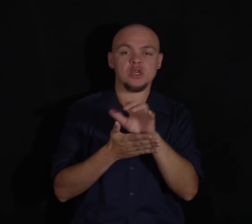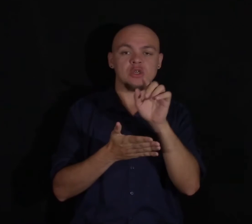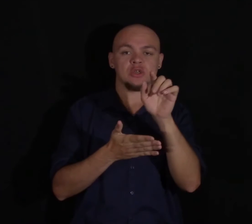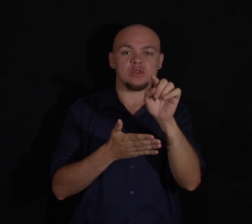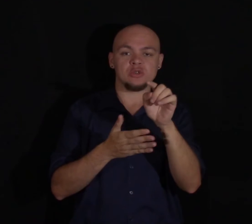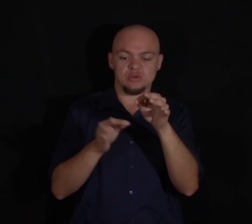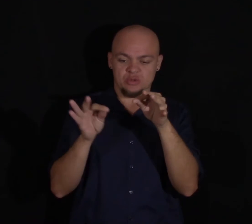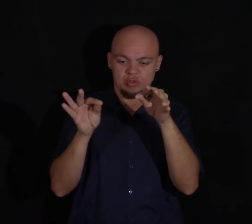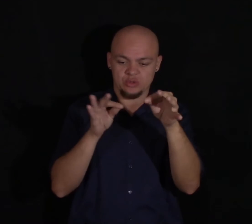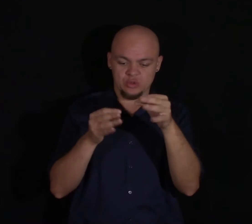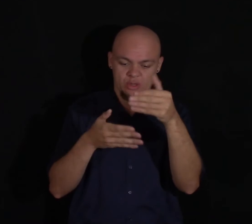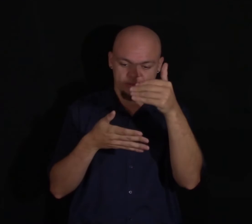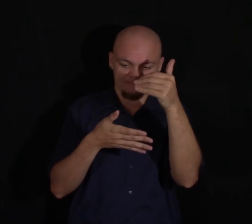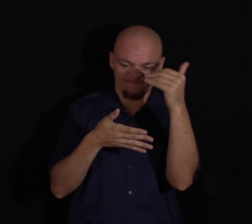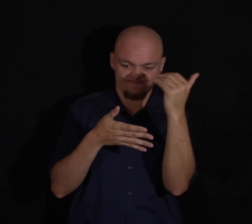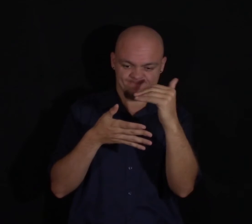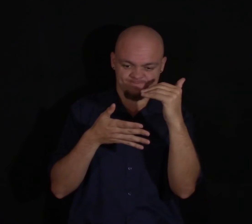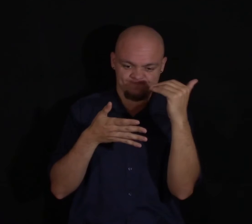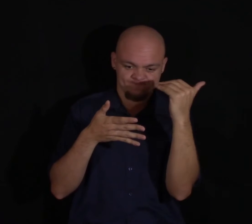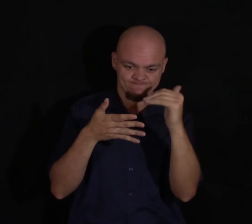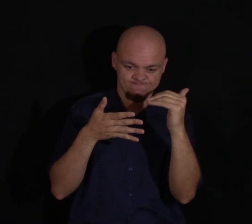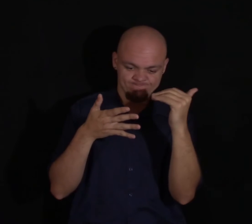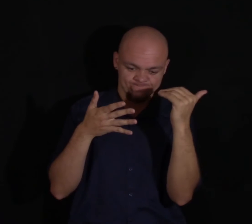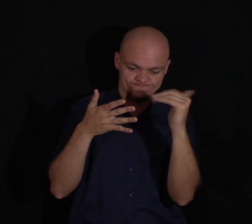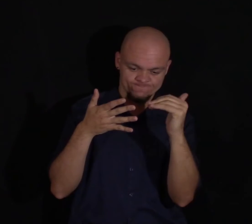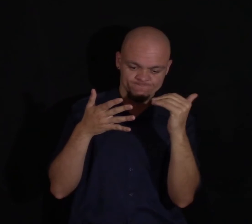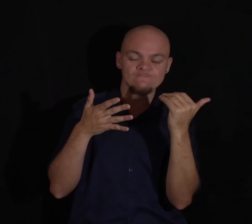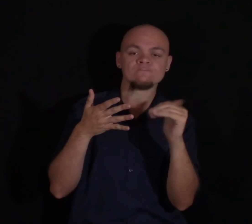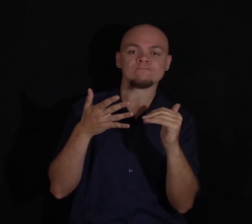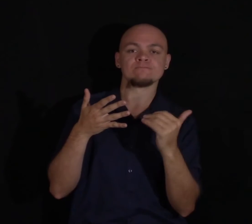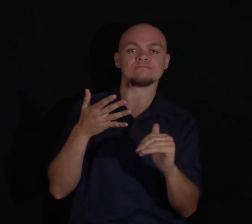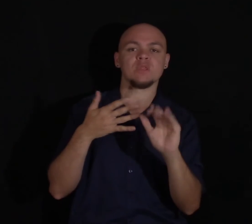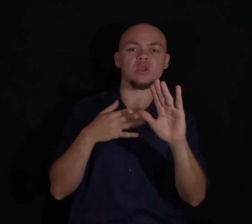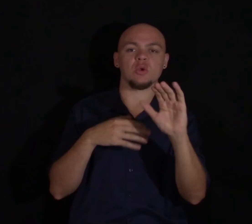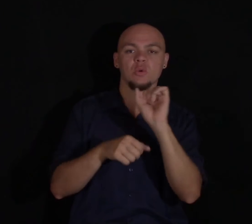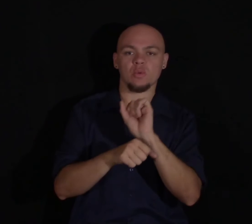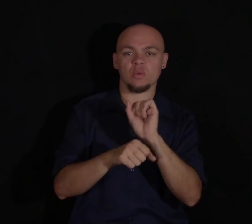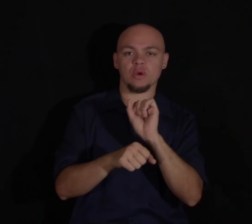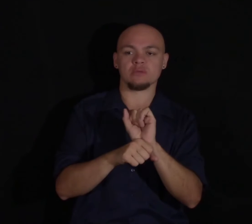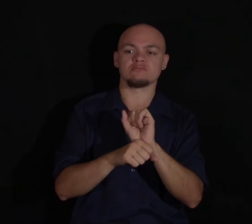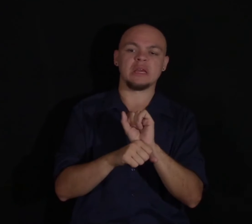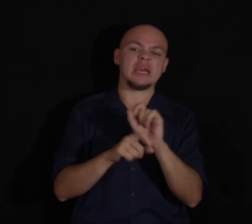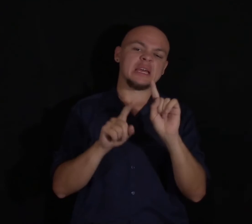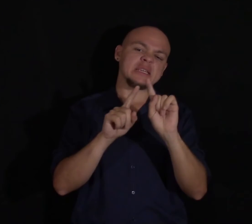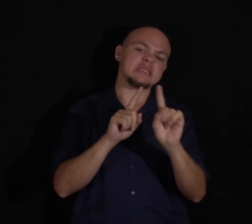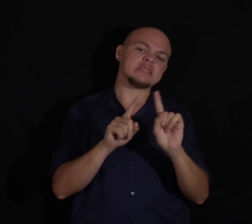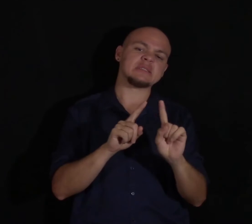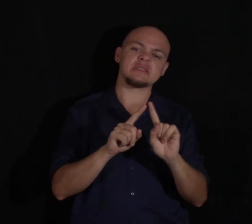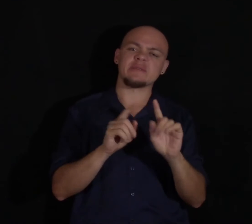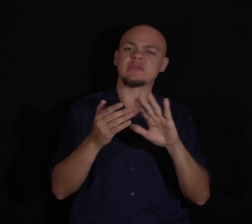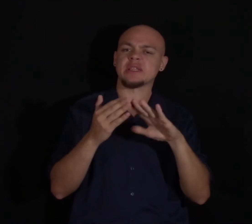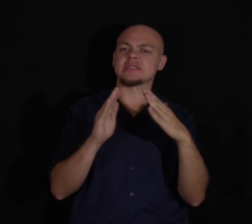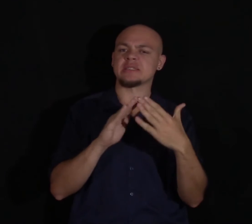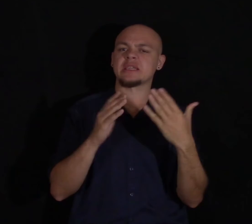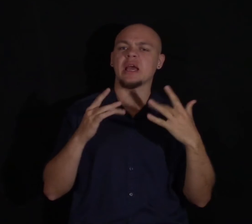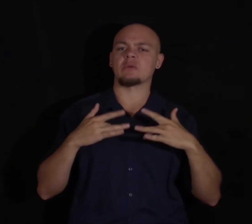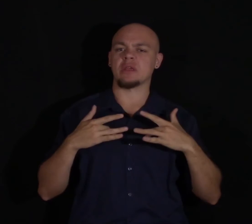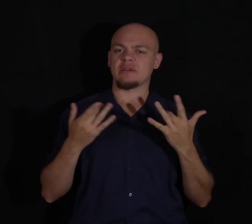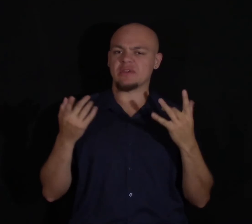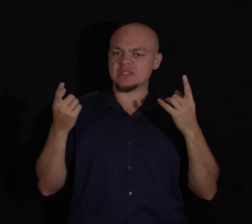in the progress of your work. This history was mingled with accounts of domestic occurrences. You doubtless recollect